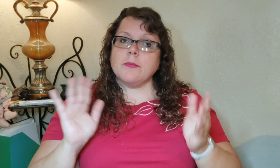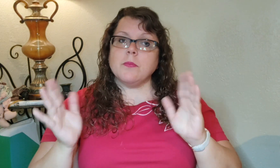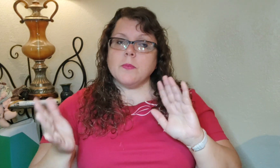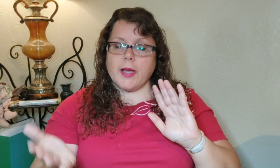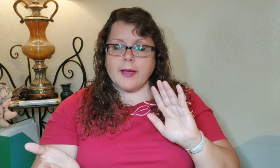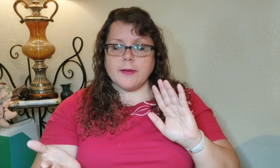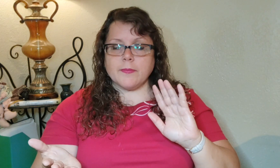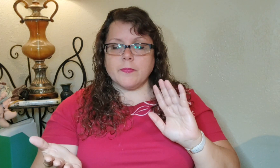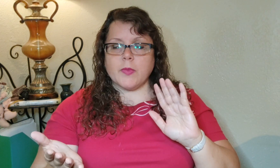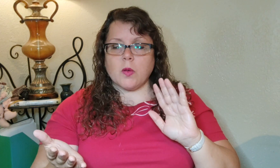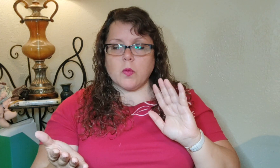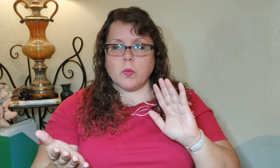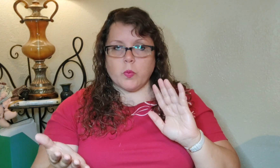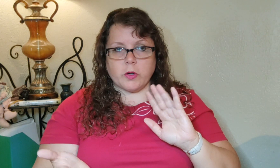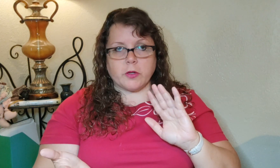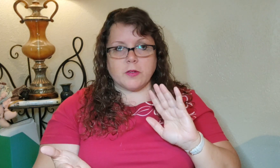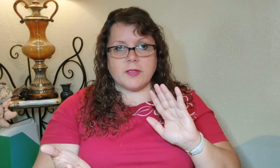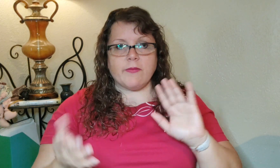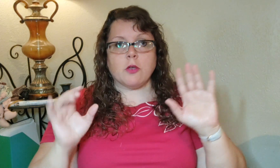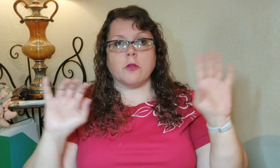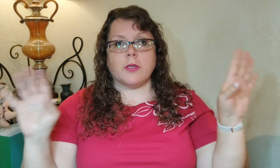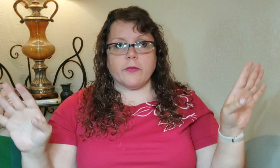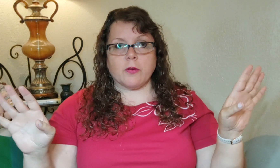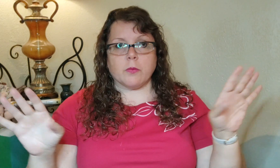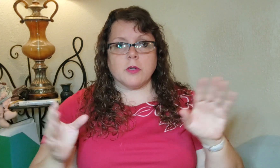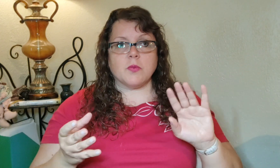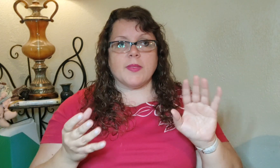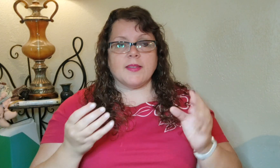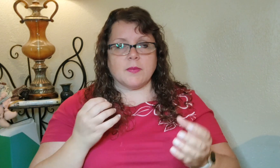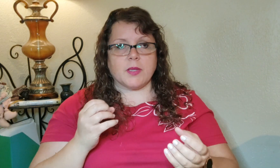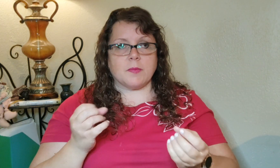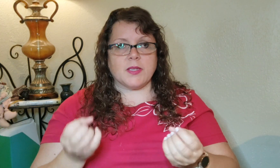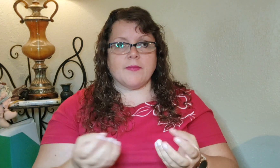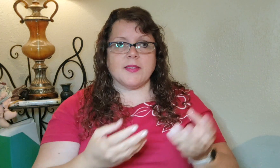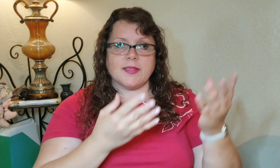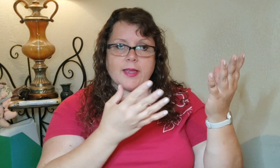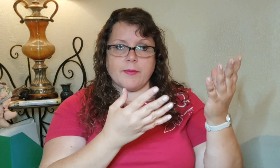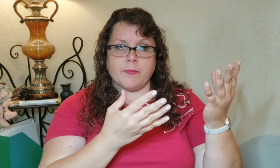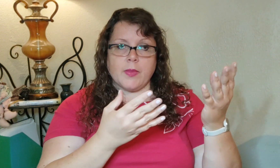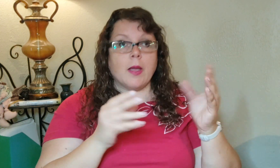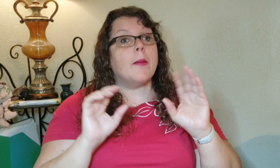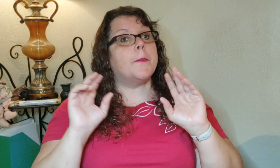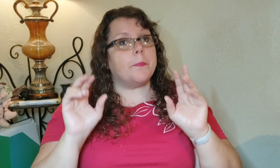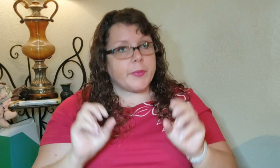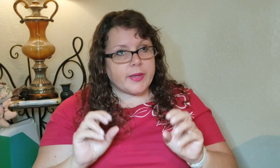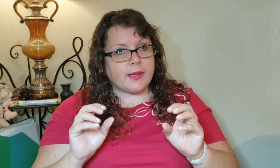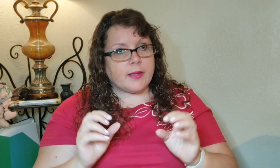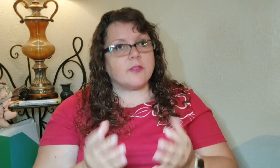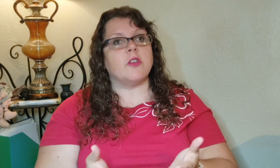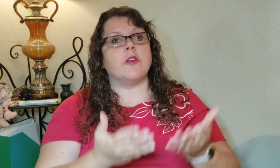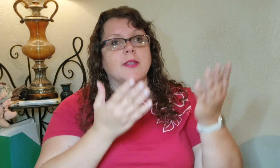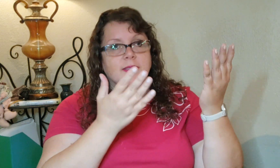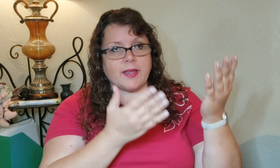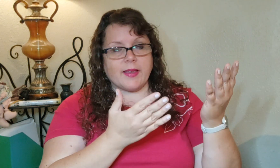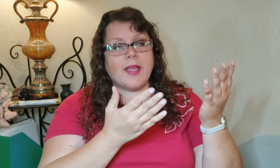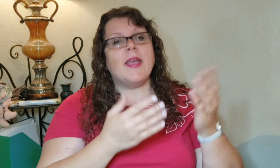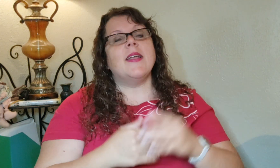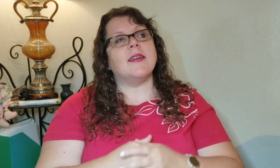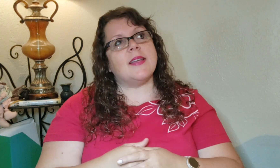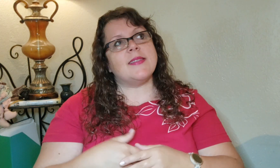Some words, even though they're different words, but they sometimes have the same meaning, so you can say, because that's